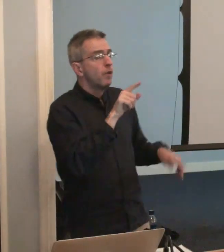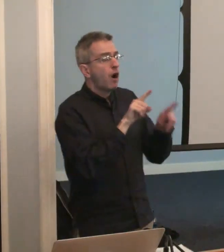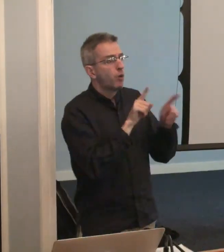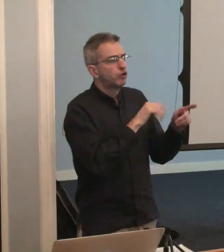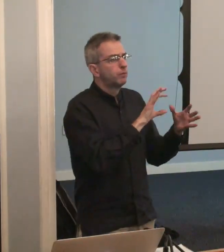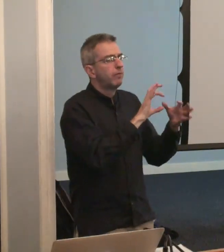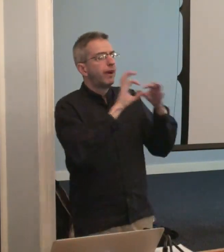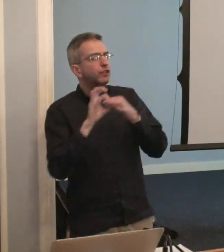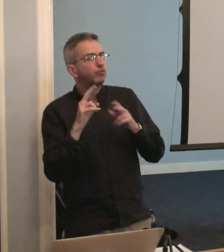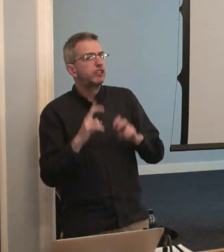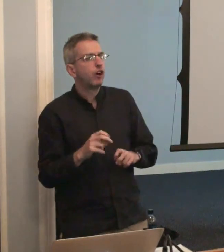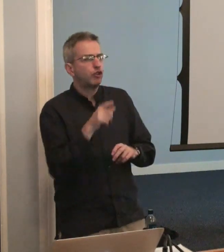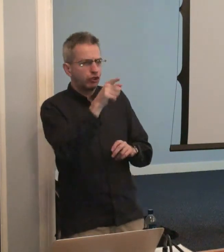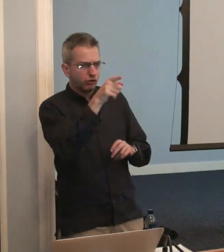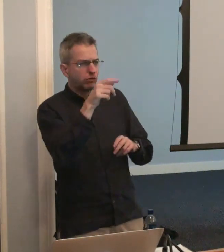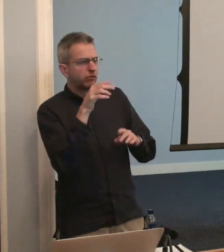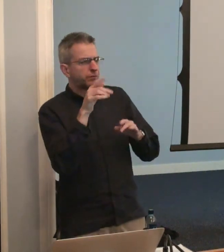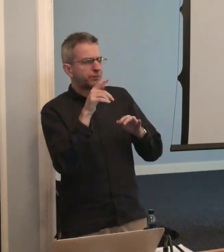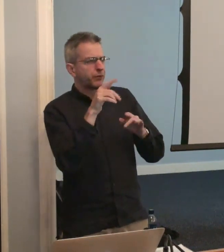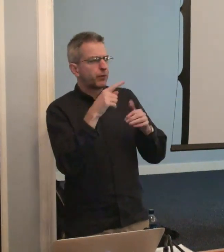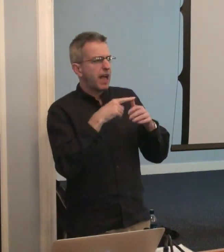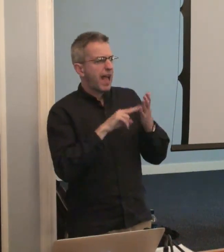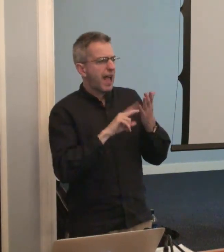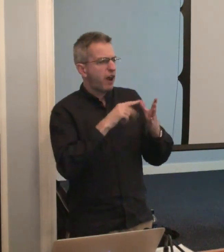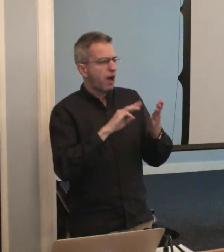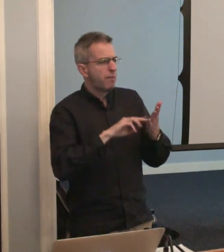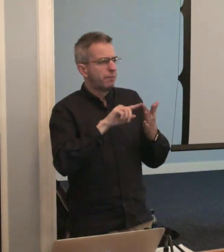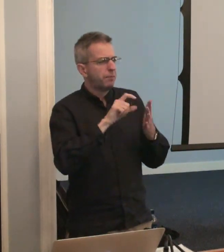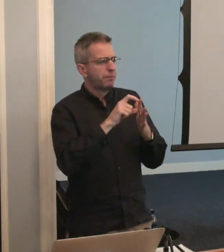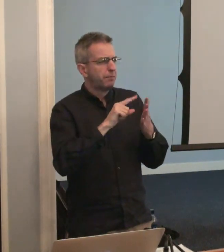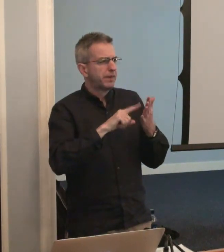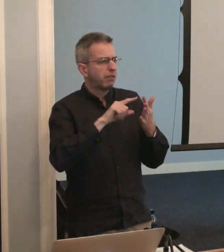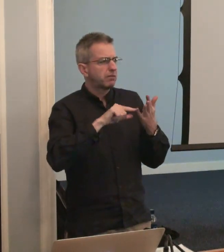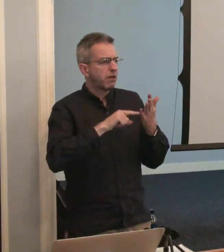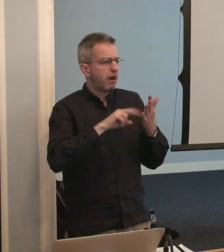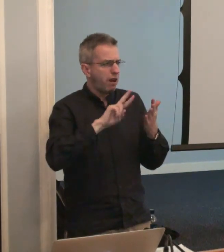Good question. If I can link that back to research,